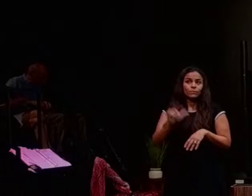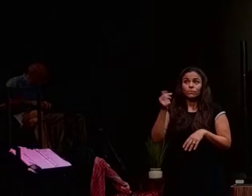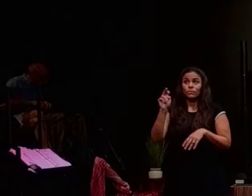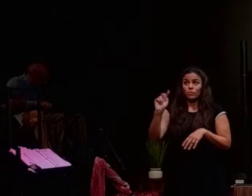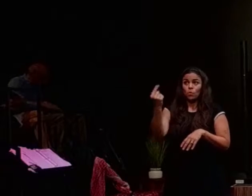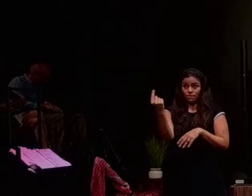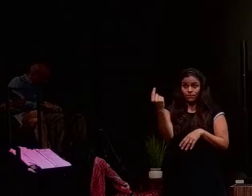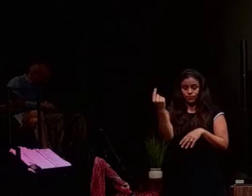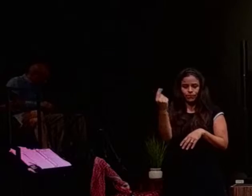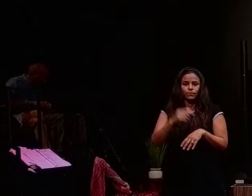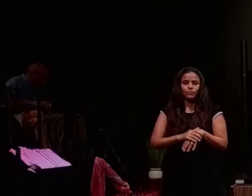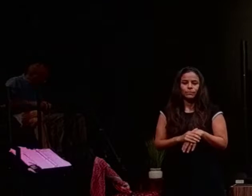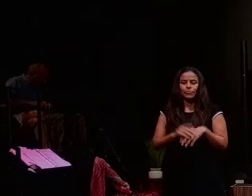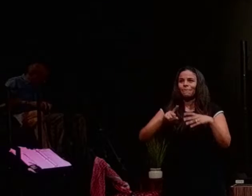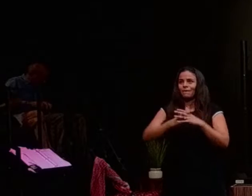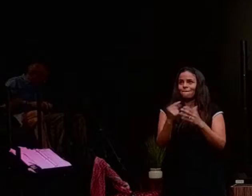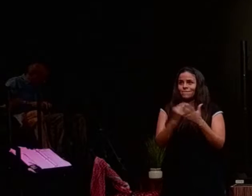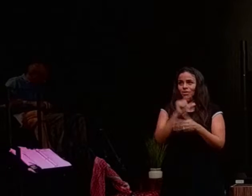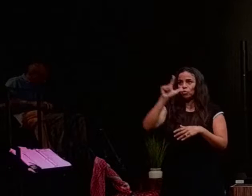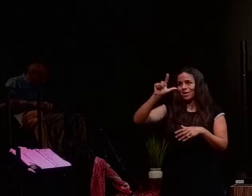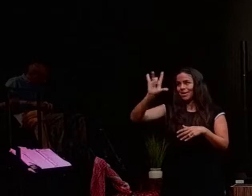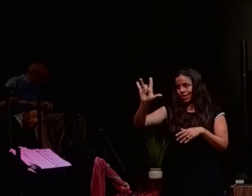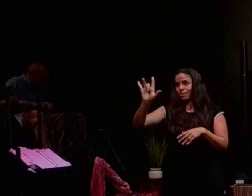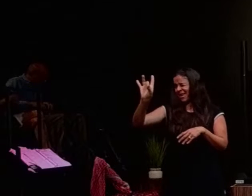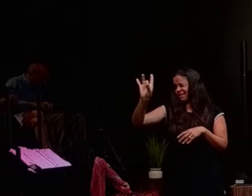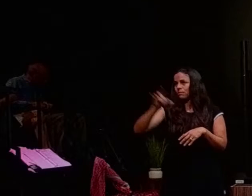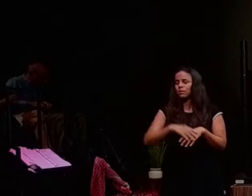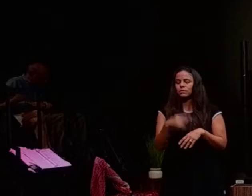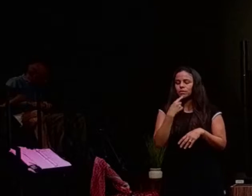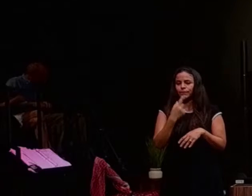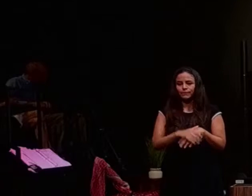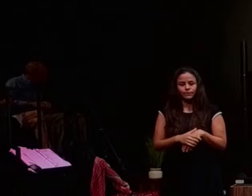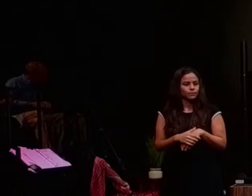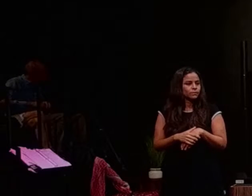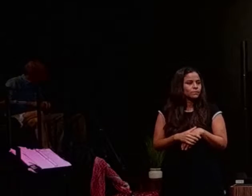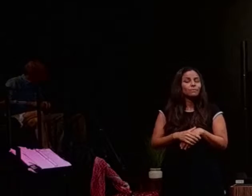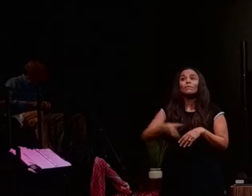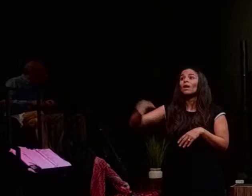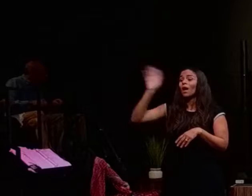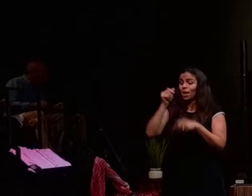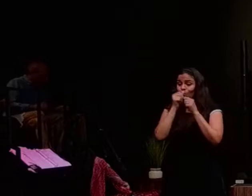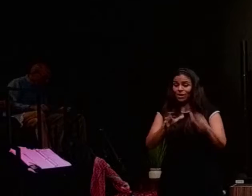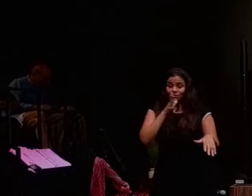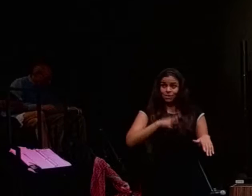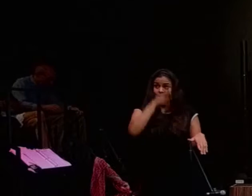Genesis 1, starting in verse 28, it says, God blessed them and said to